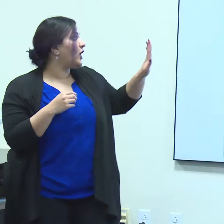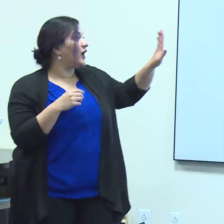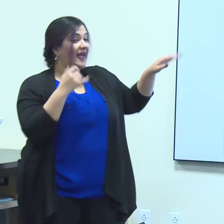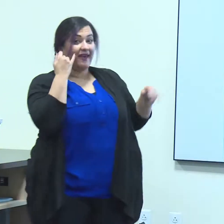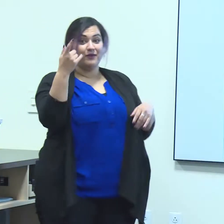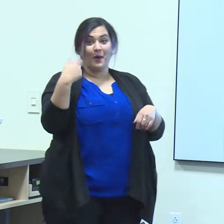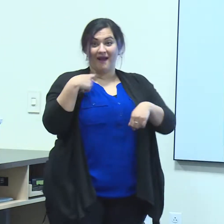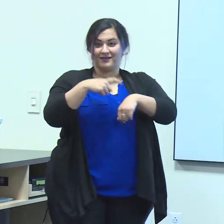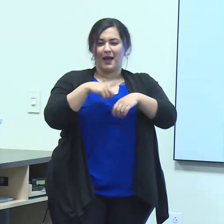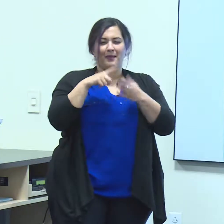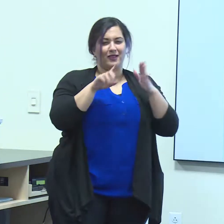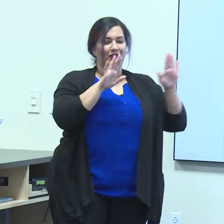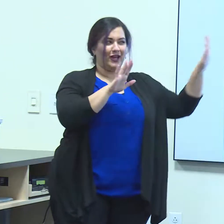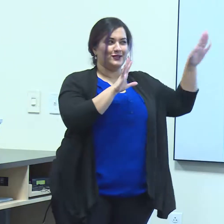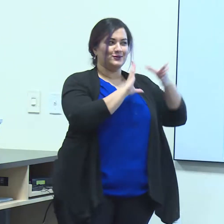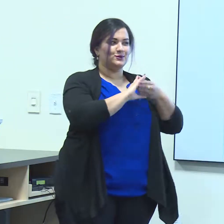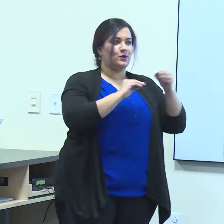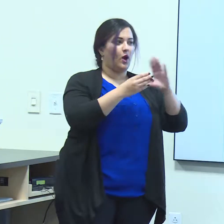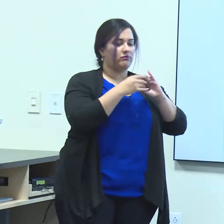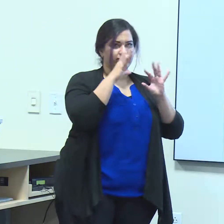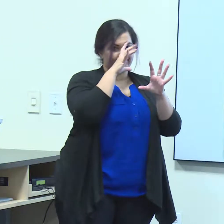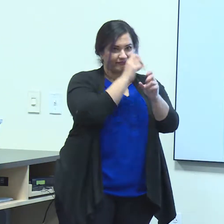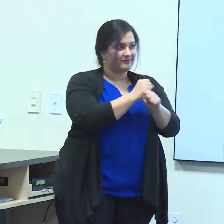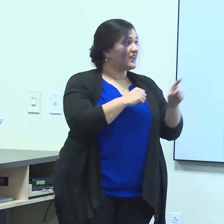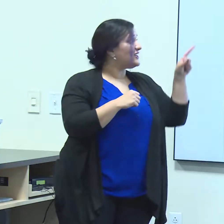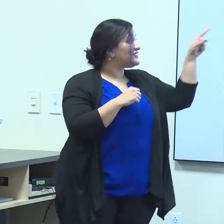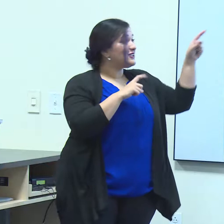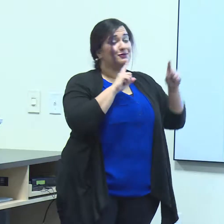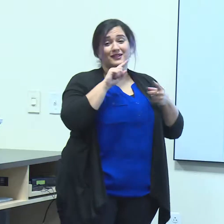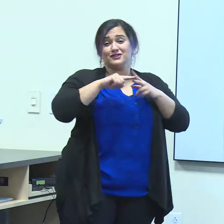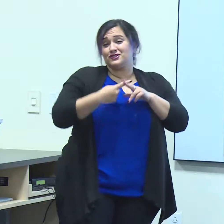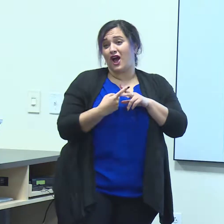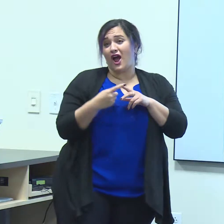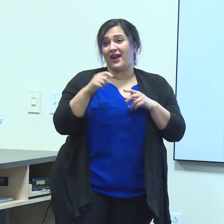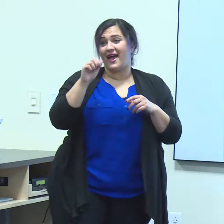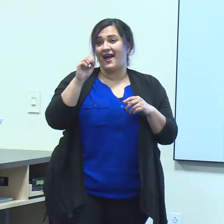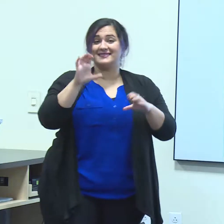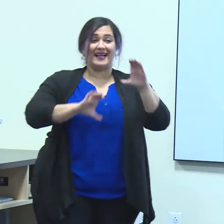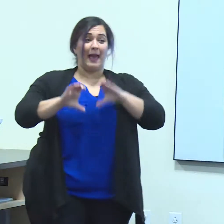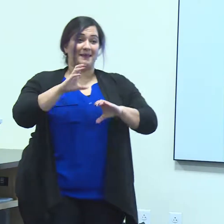experience. Oh, if you have time to learn about her story, it's amazing.